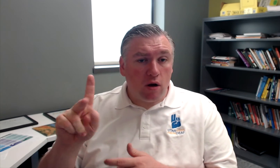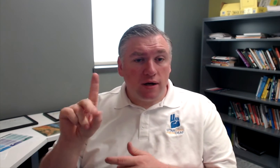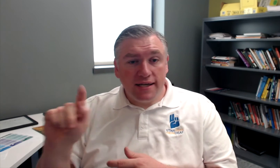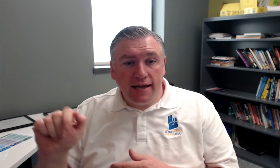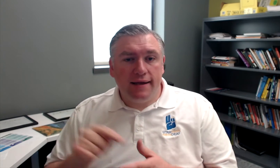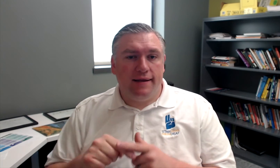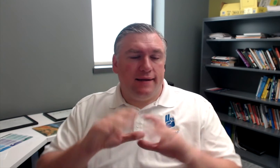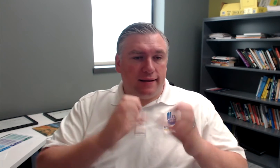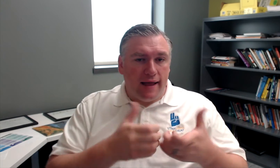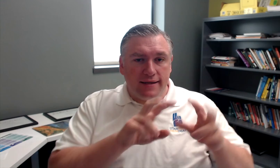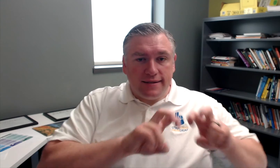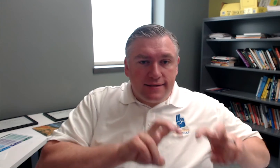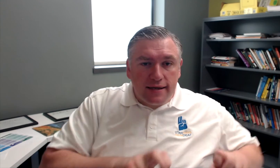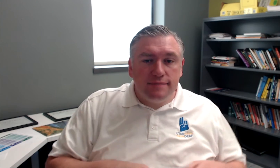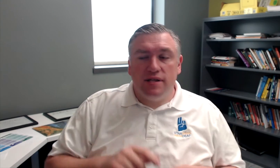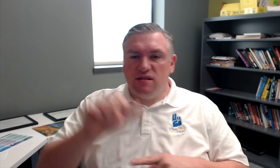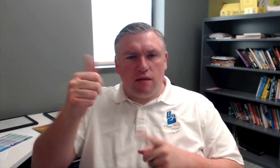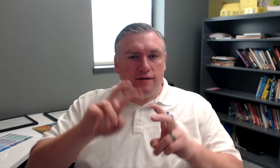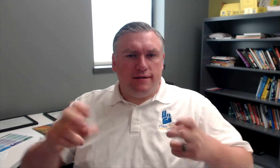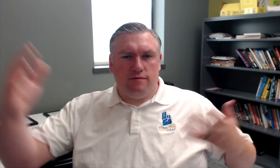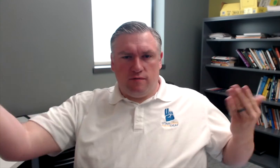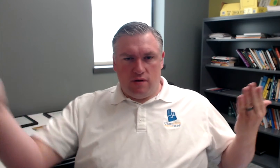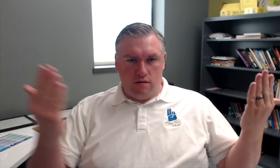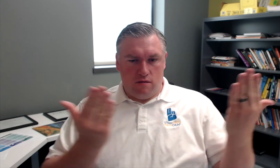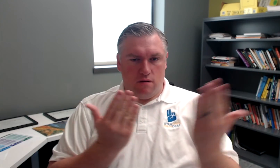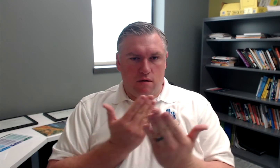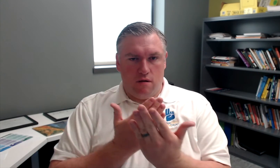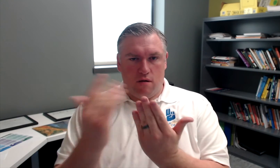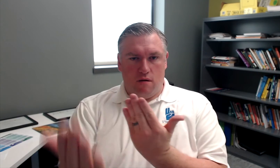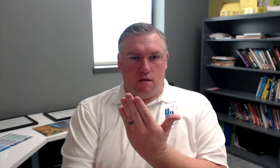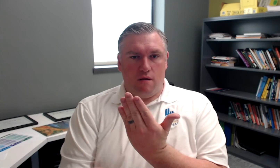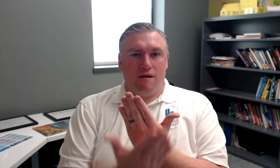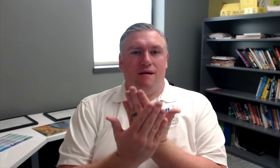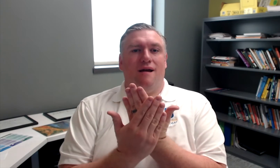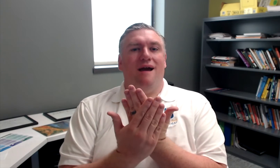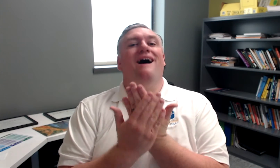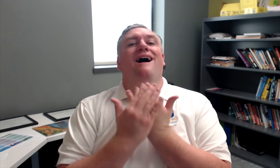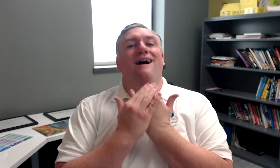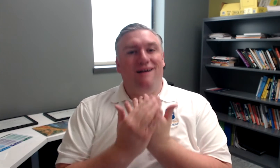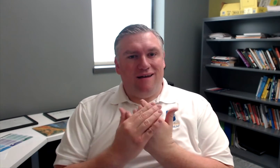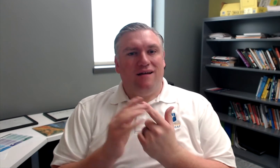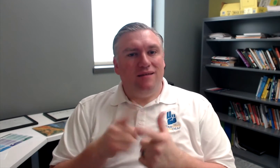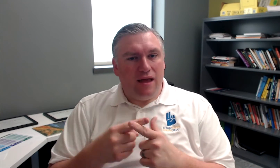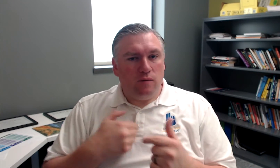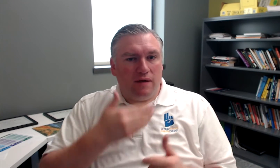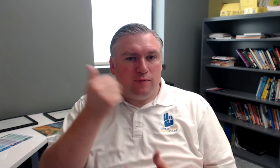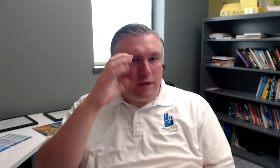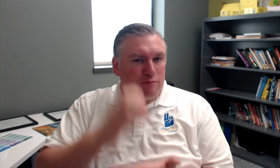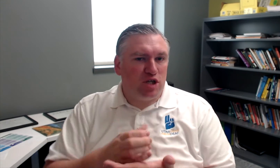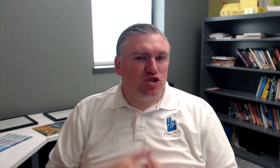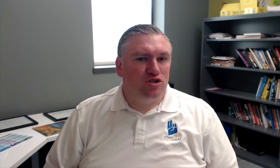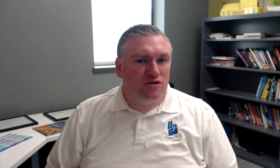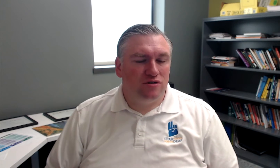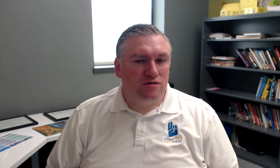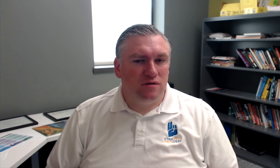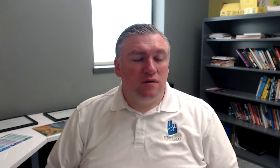benchmark data, class assessments, all the other data we have, you pull that together and then we have a better